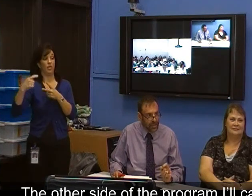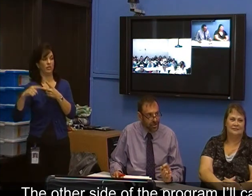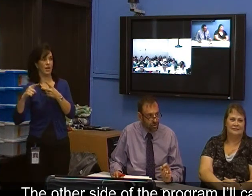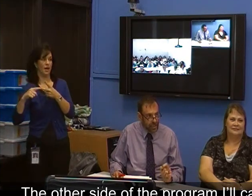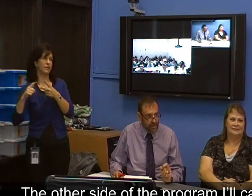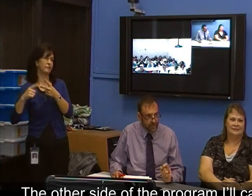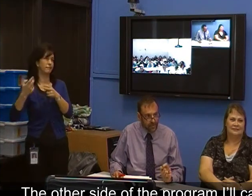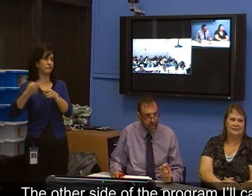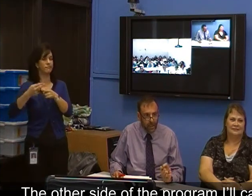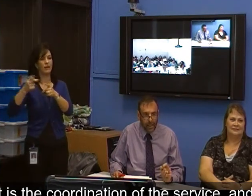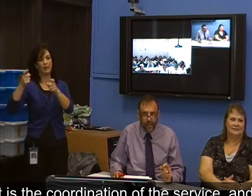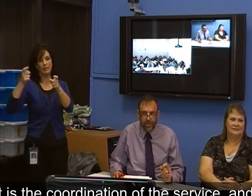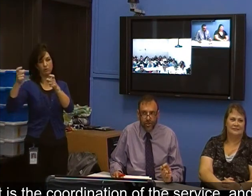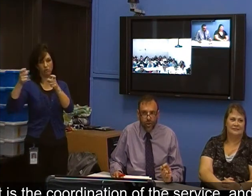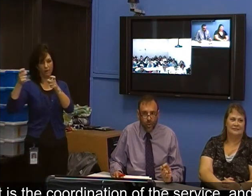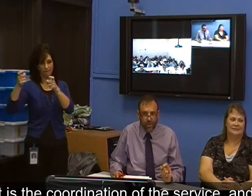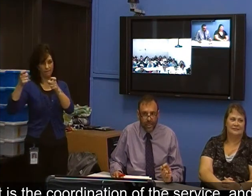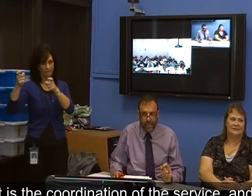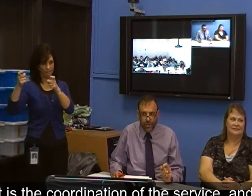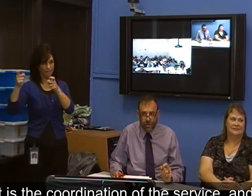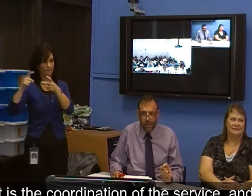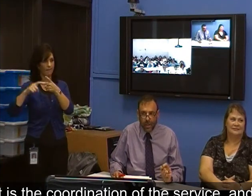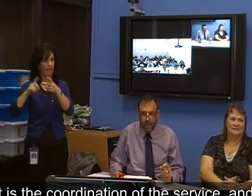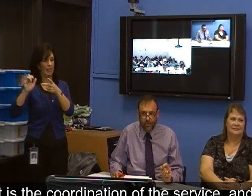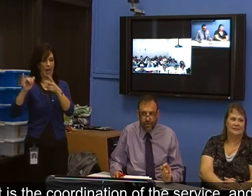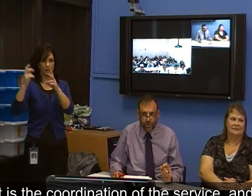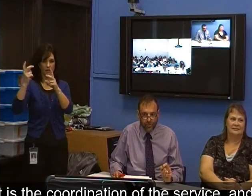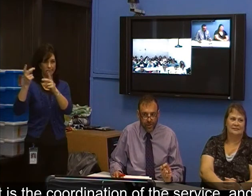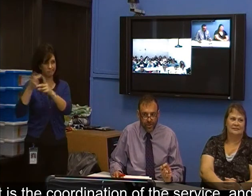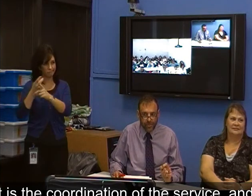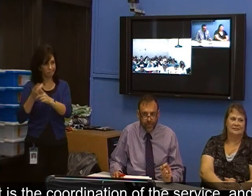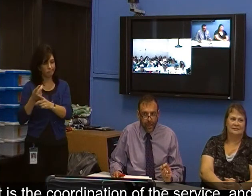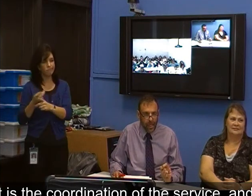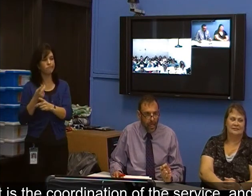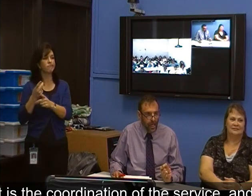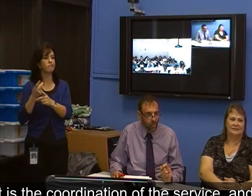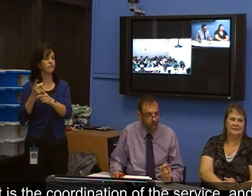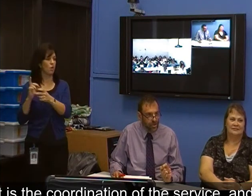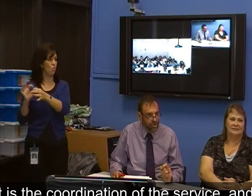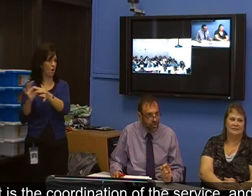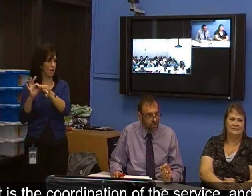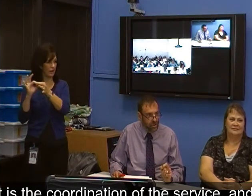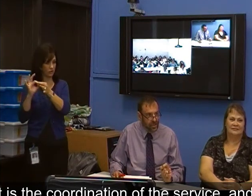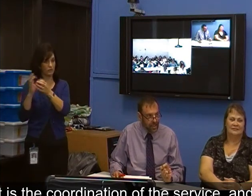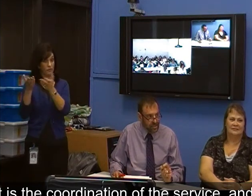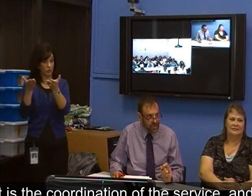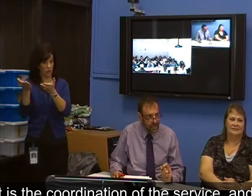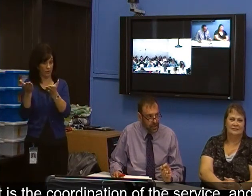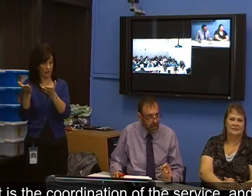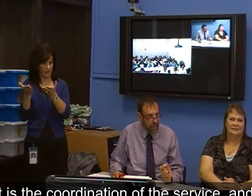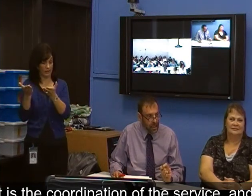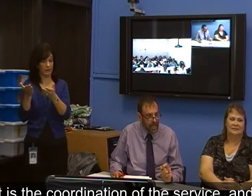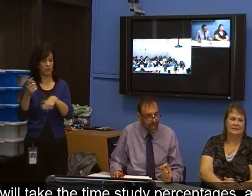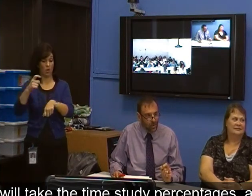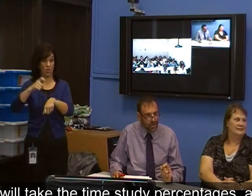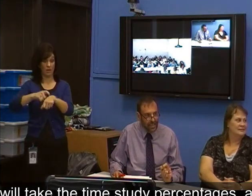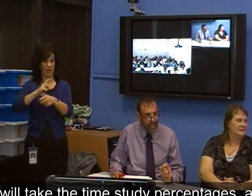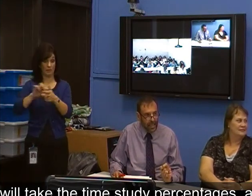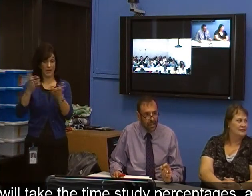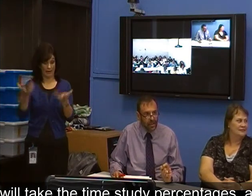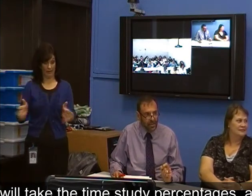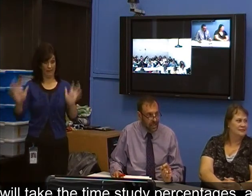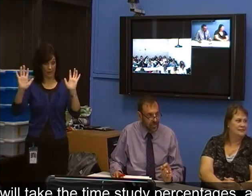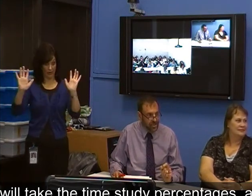call administrative. It is the coordination of the service, and once you do the Timestudy, I